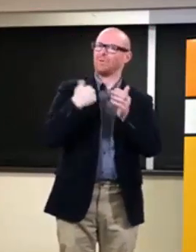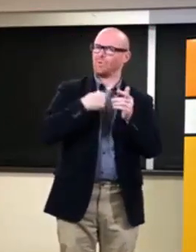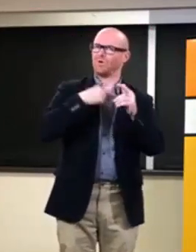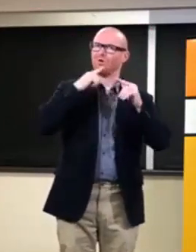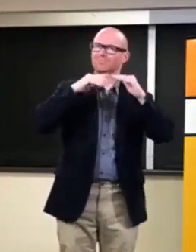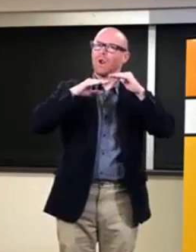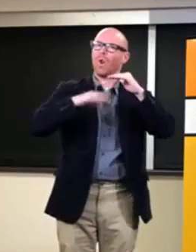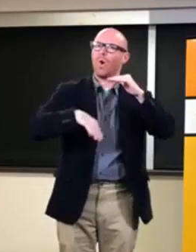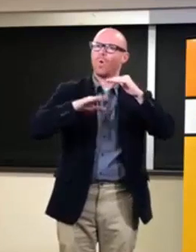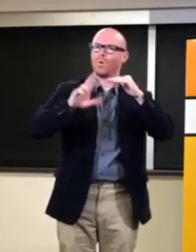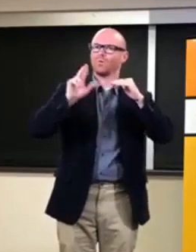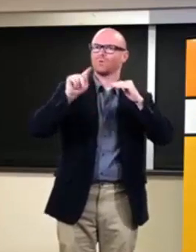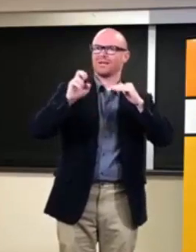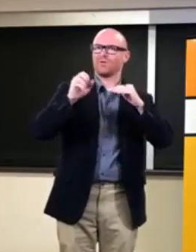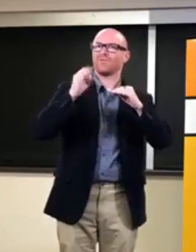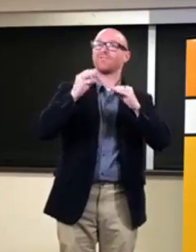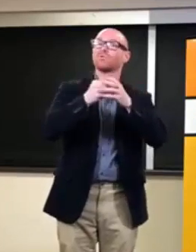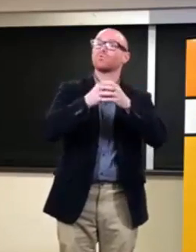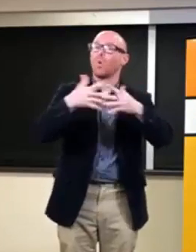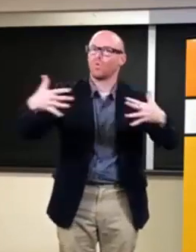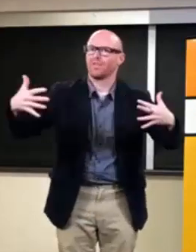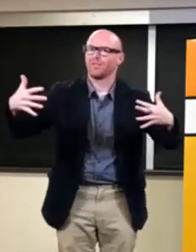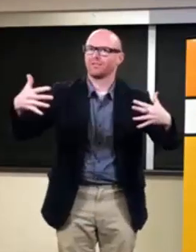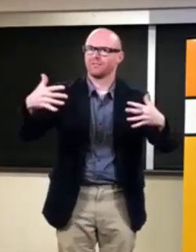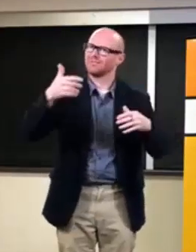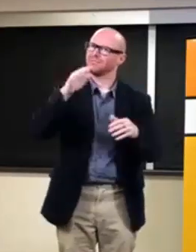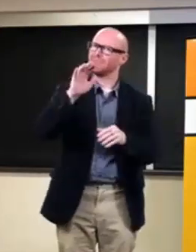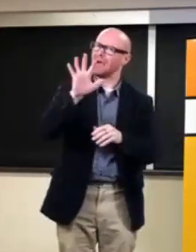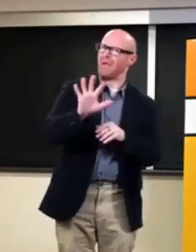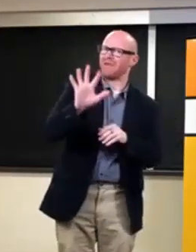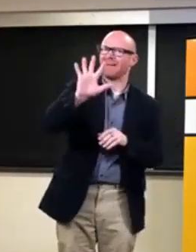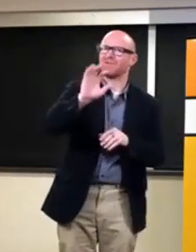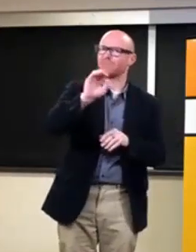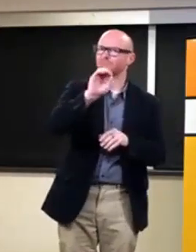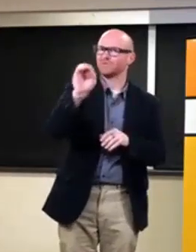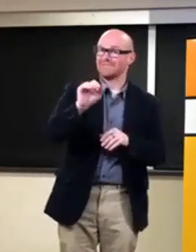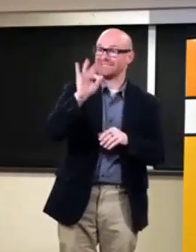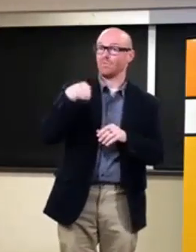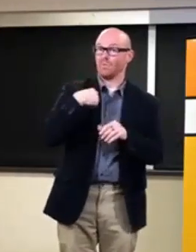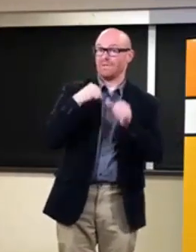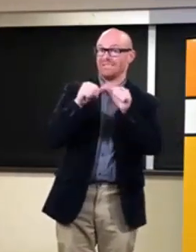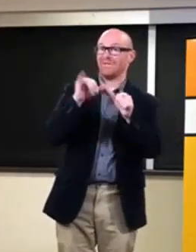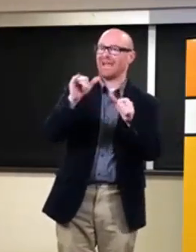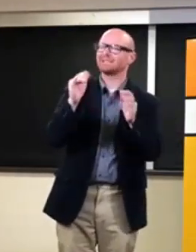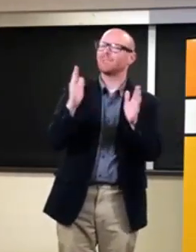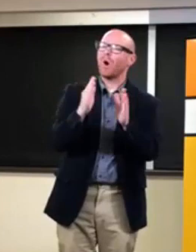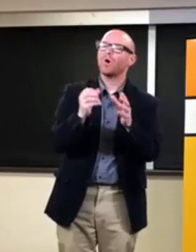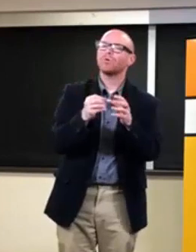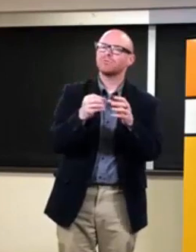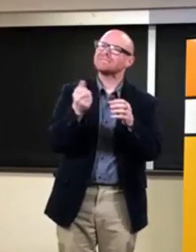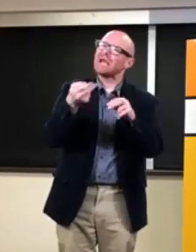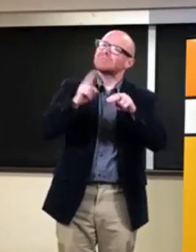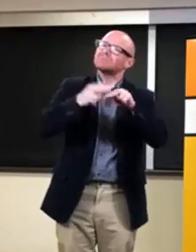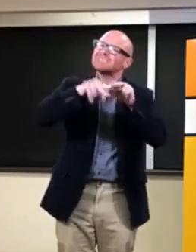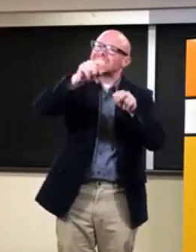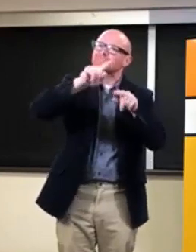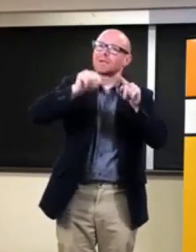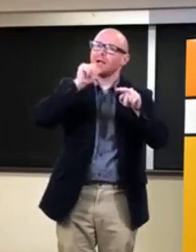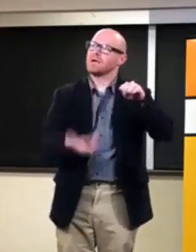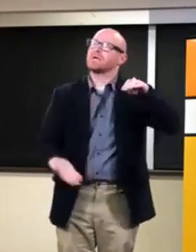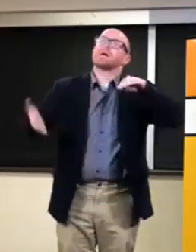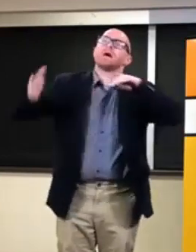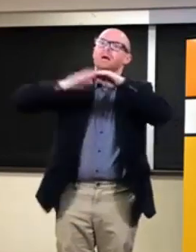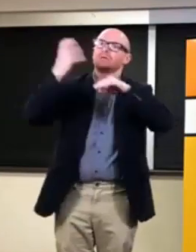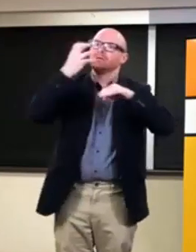relatively low rate of growth in our case counts every day. And by maintaining that low growth, we're not seeing an